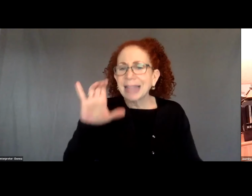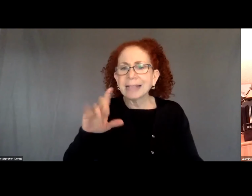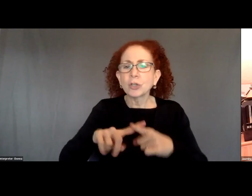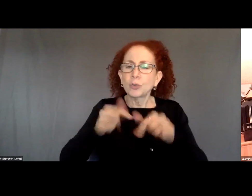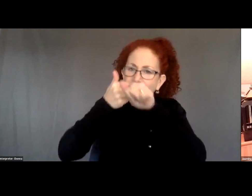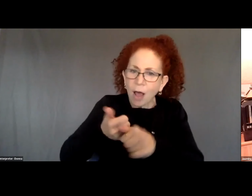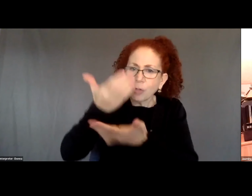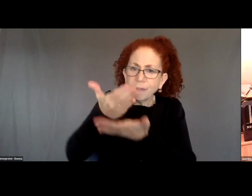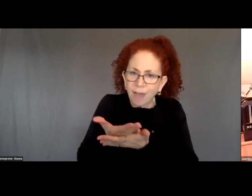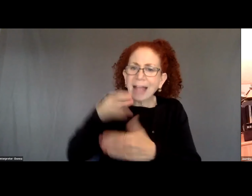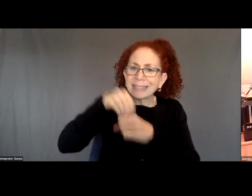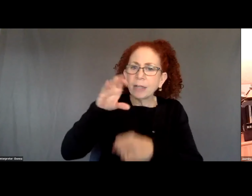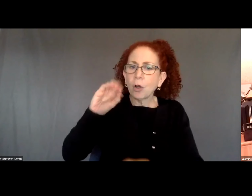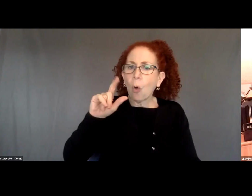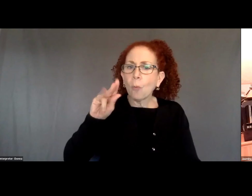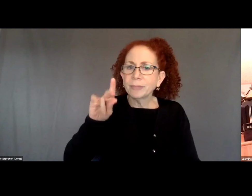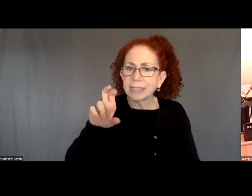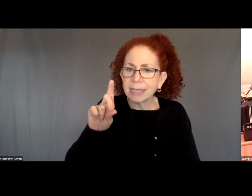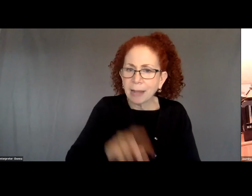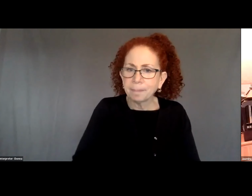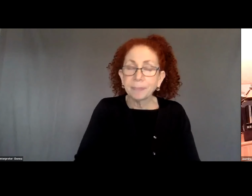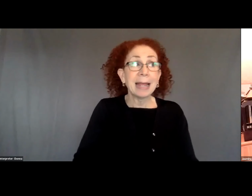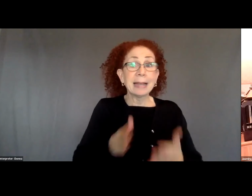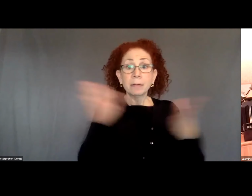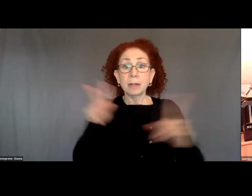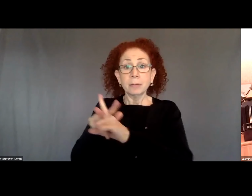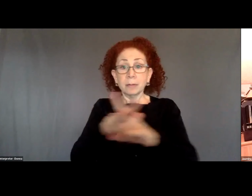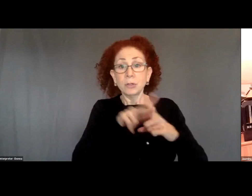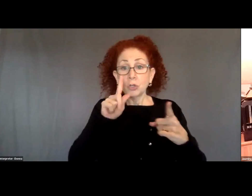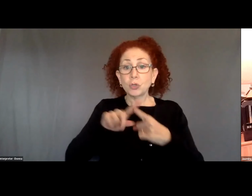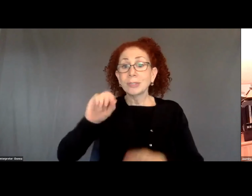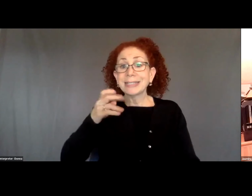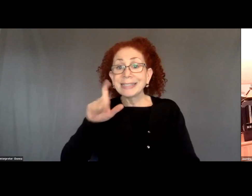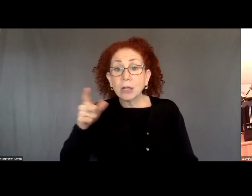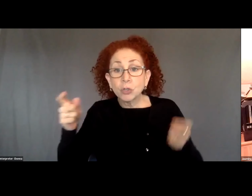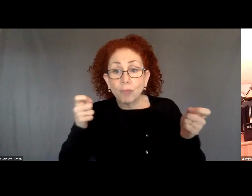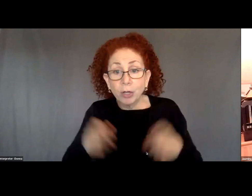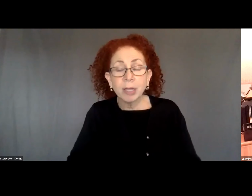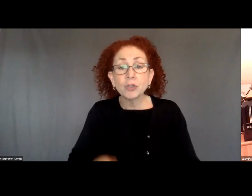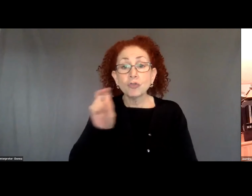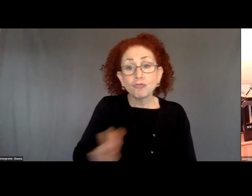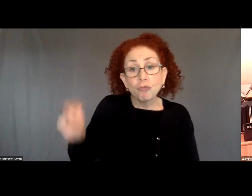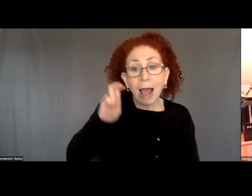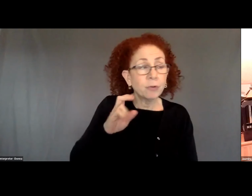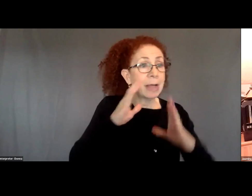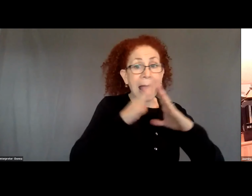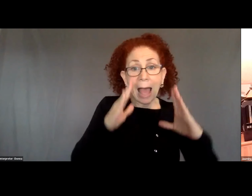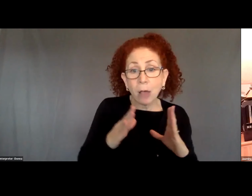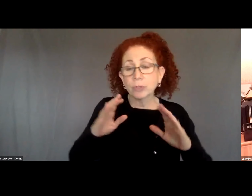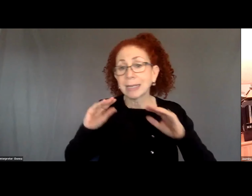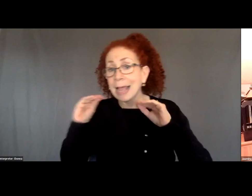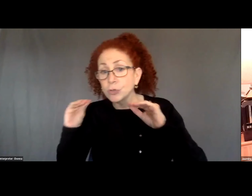Olmstead. It's been expanded to such areas as sexual regulation, travel, housing,